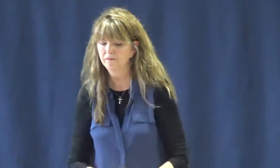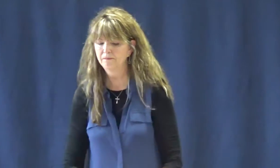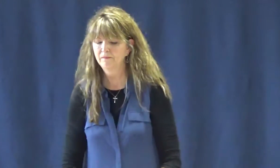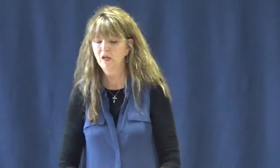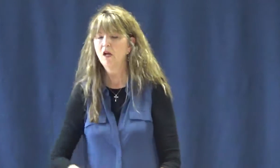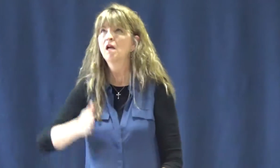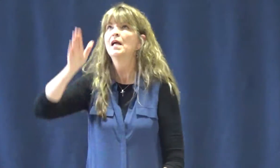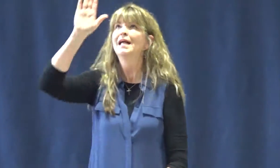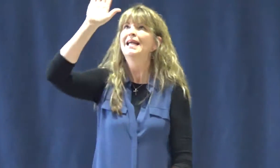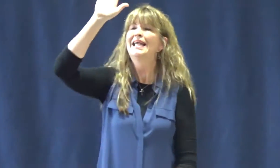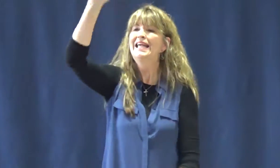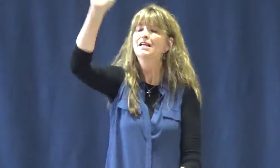world,